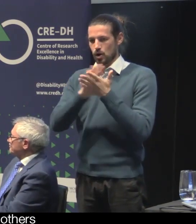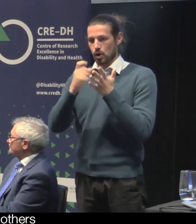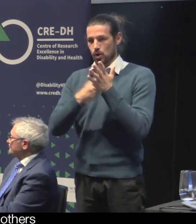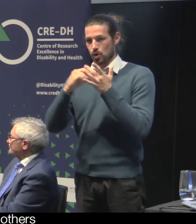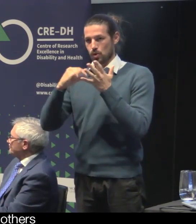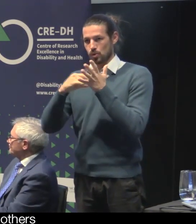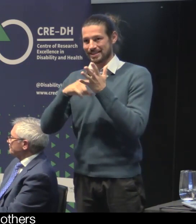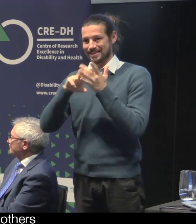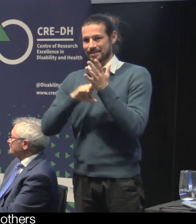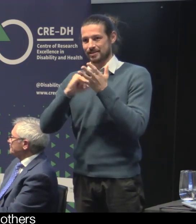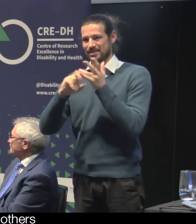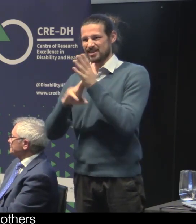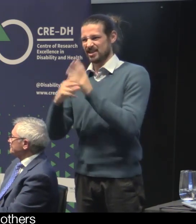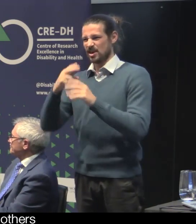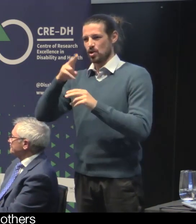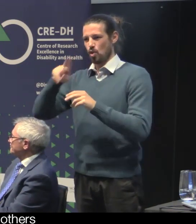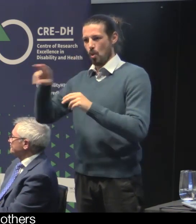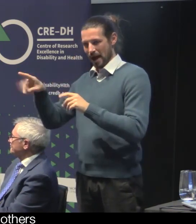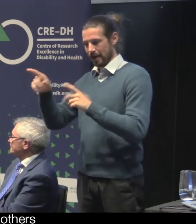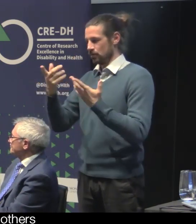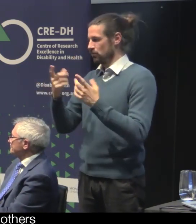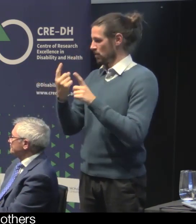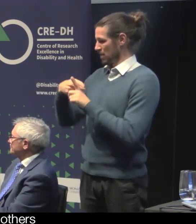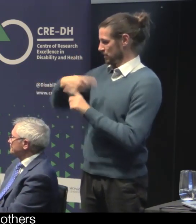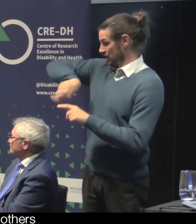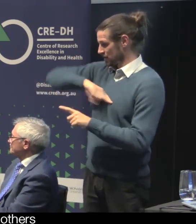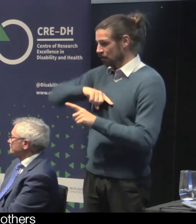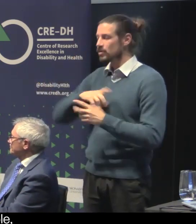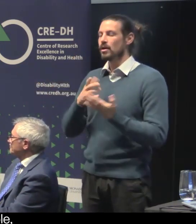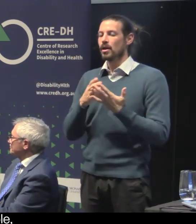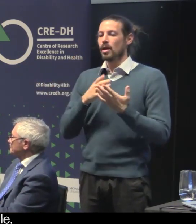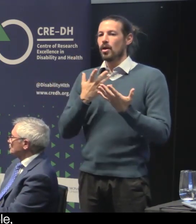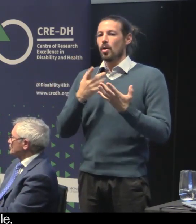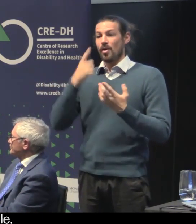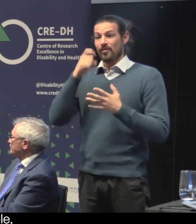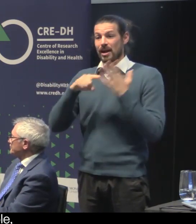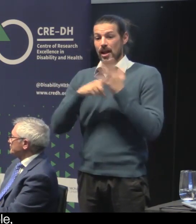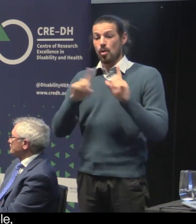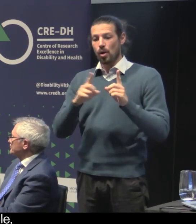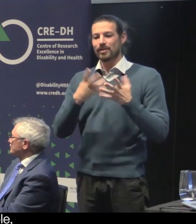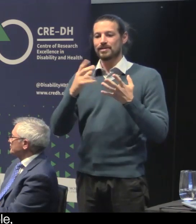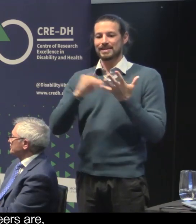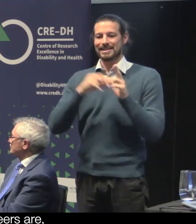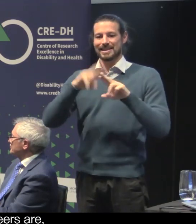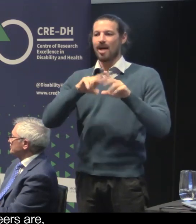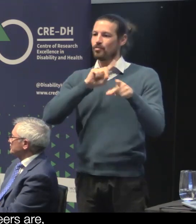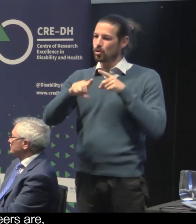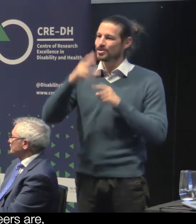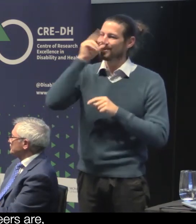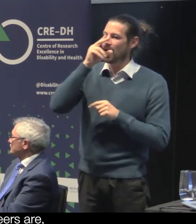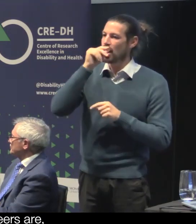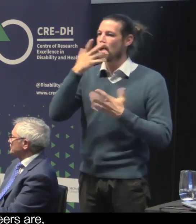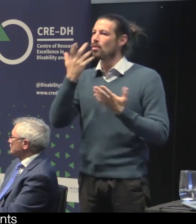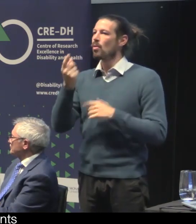and others is that the staff are, one, young people and perhaps not clear about what their careers are, trying this out, or